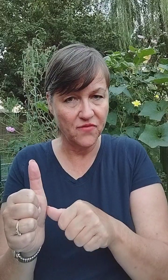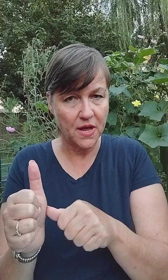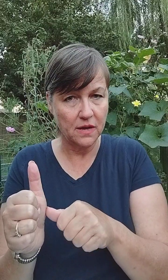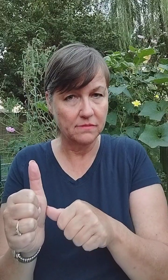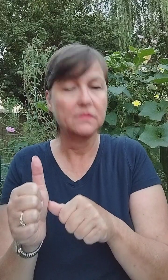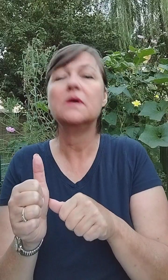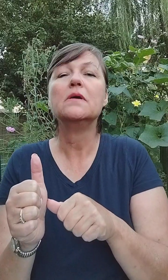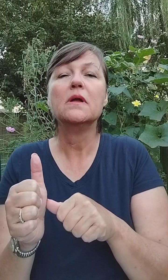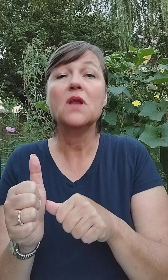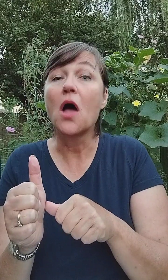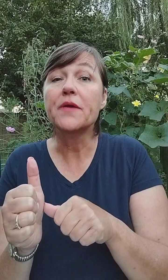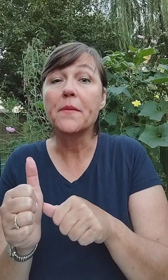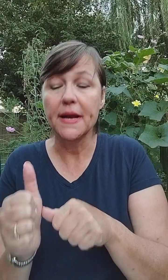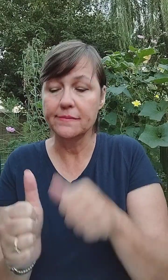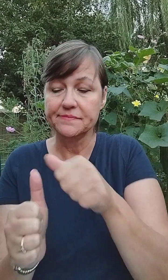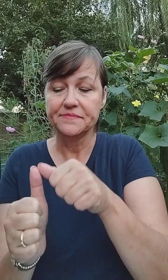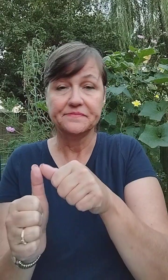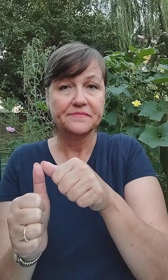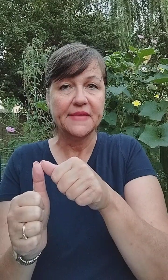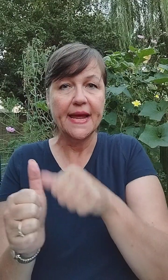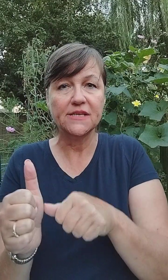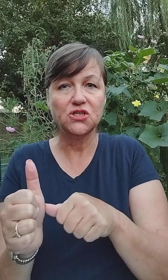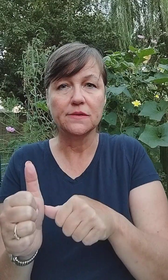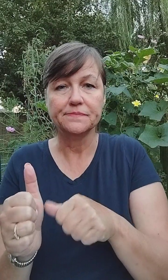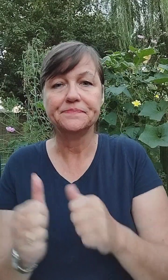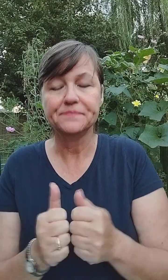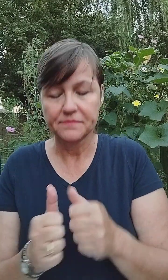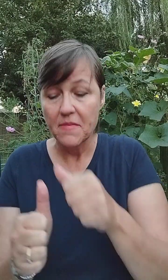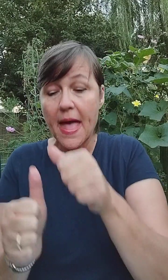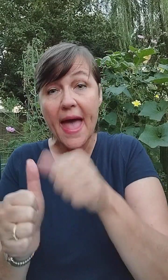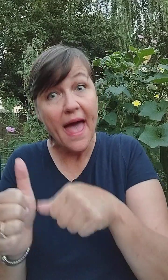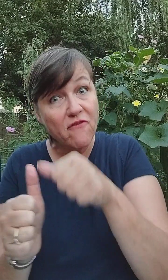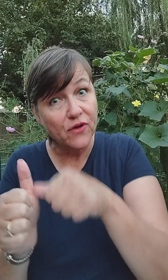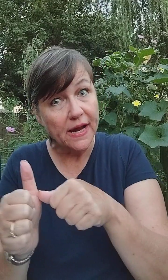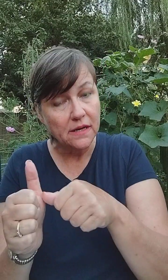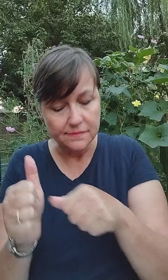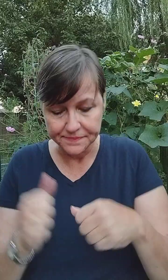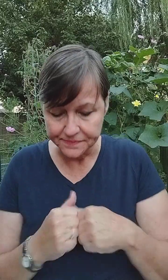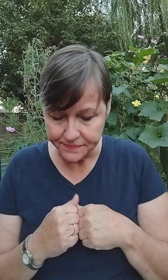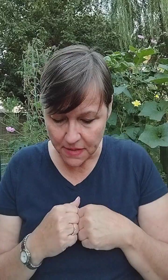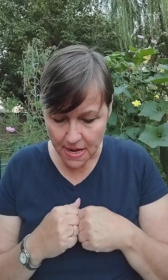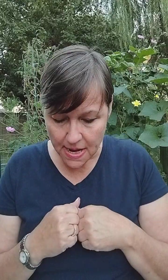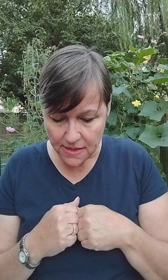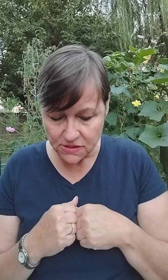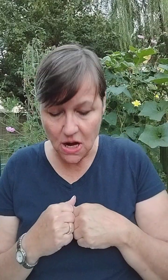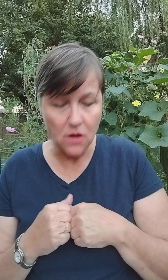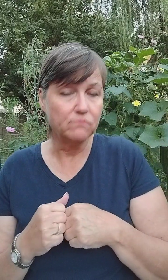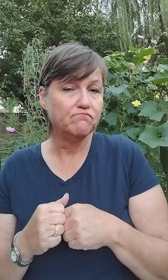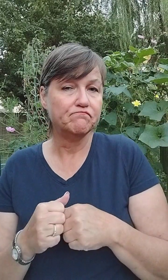the non-dominant. Each. Every. So,